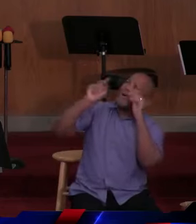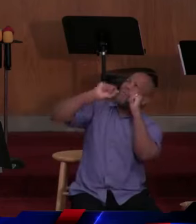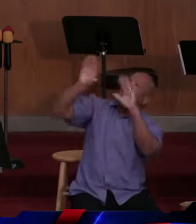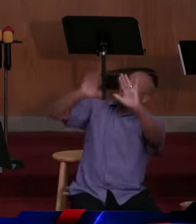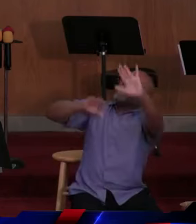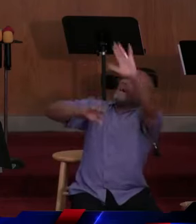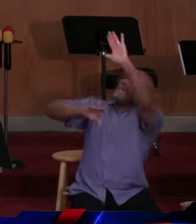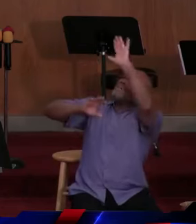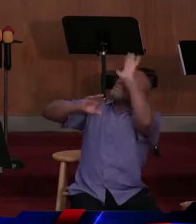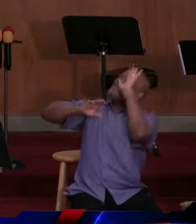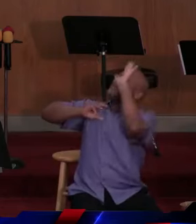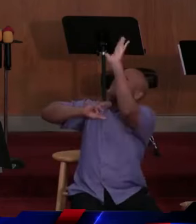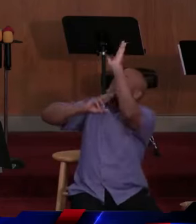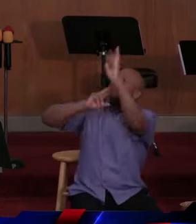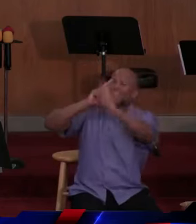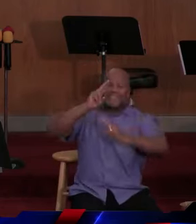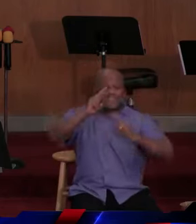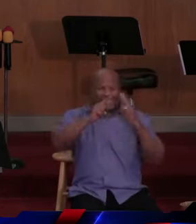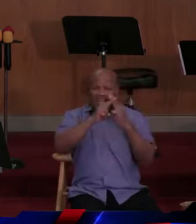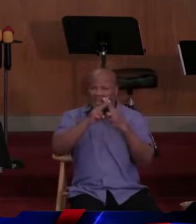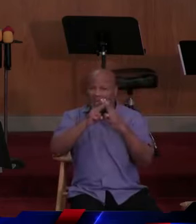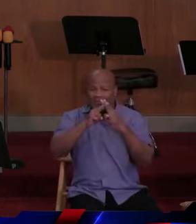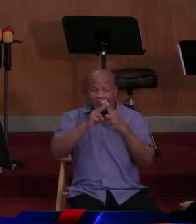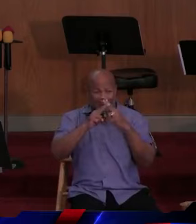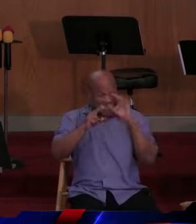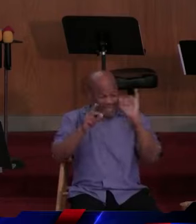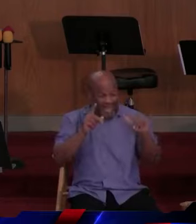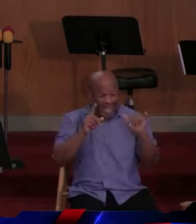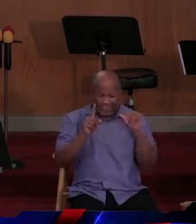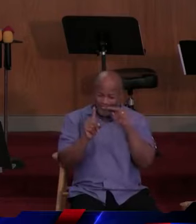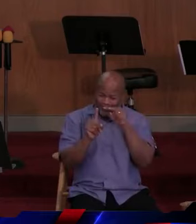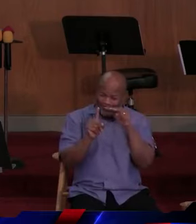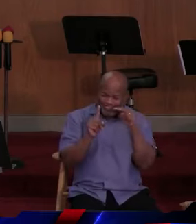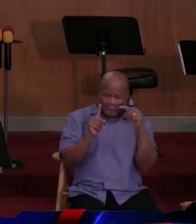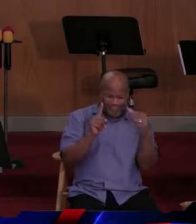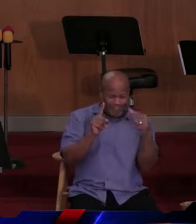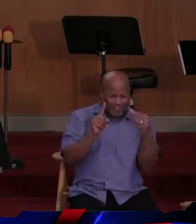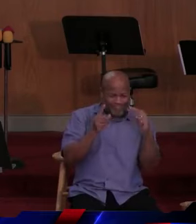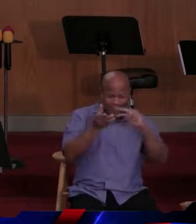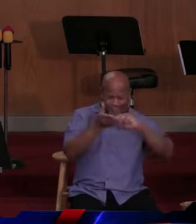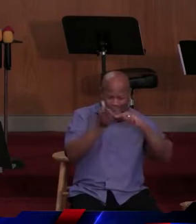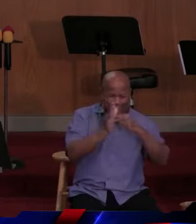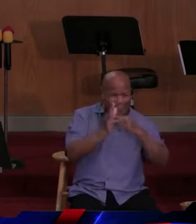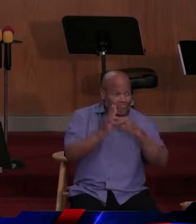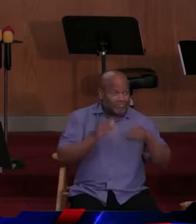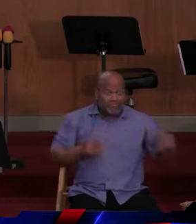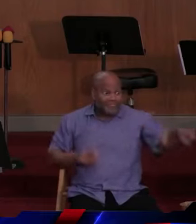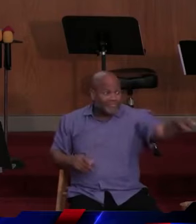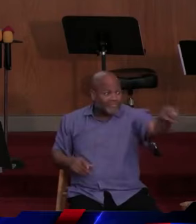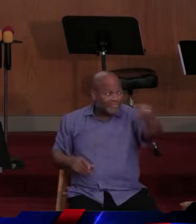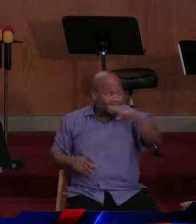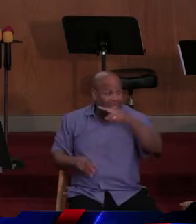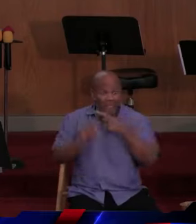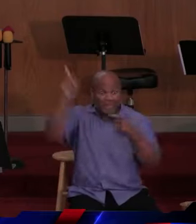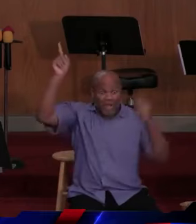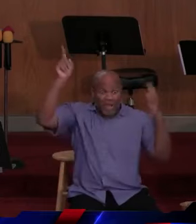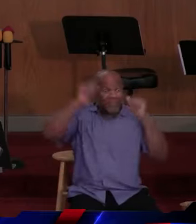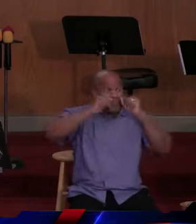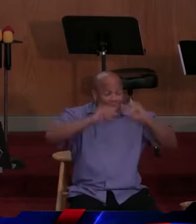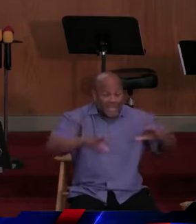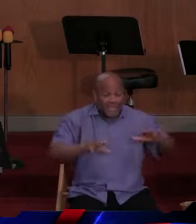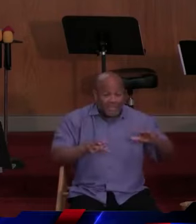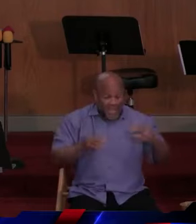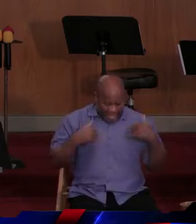name. Now, in this context, we who are blessed of the Lord